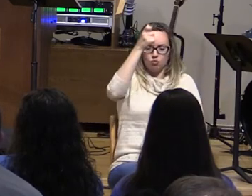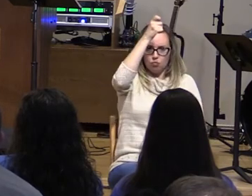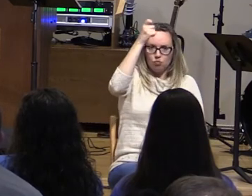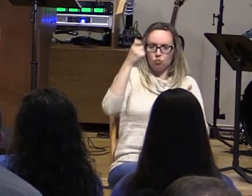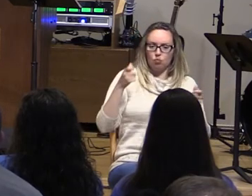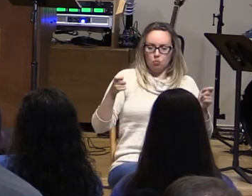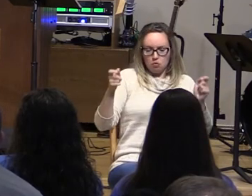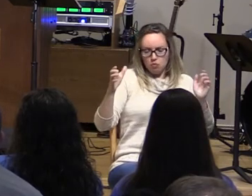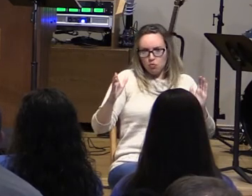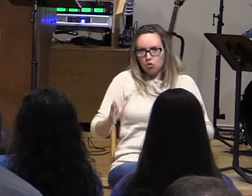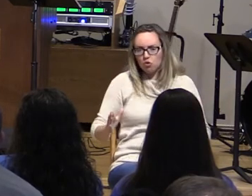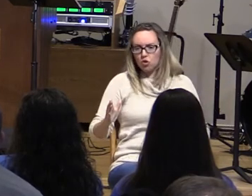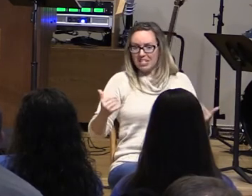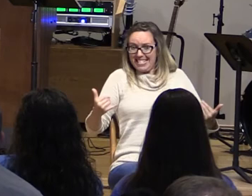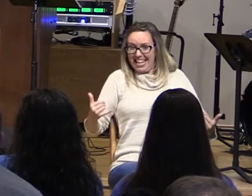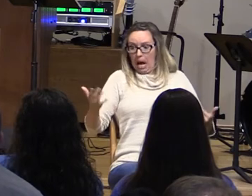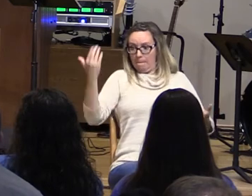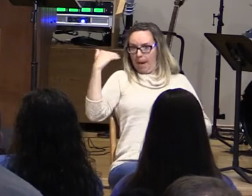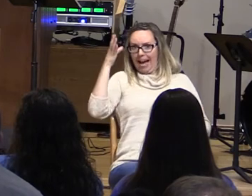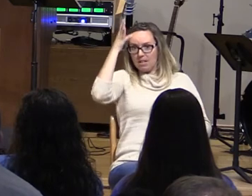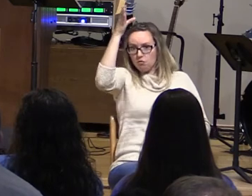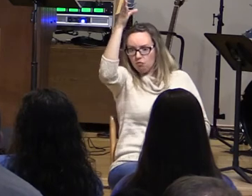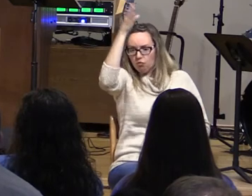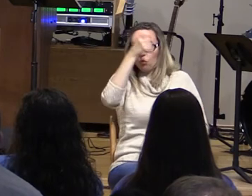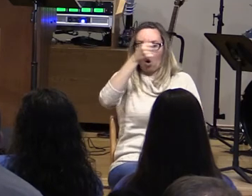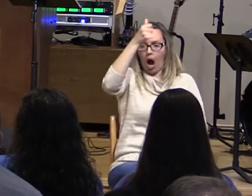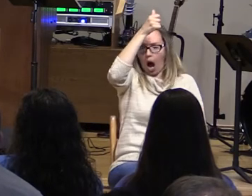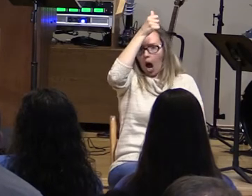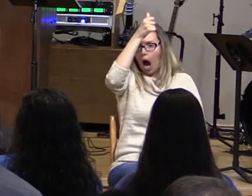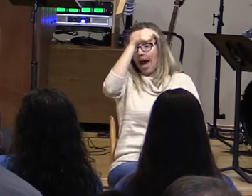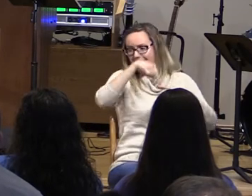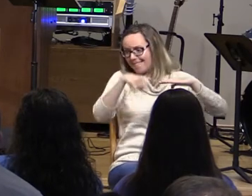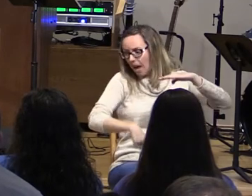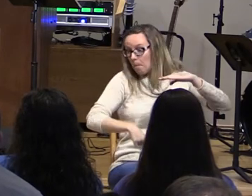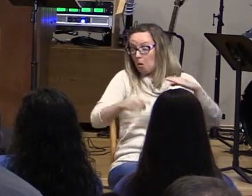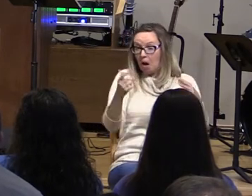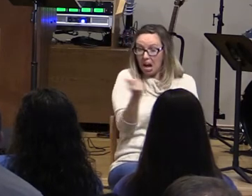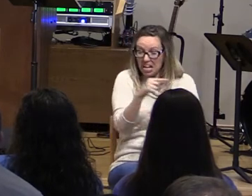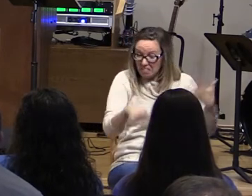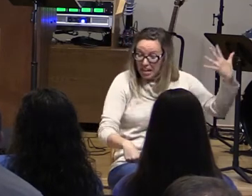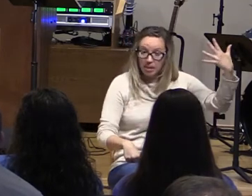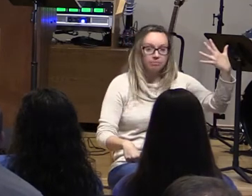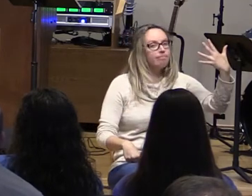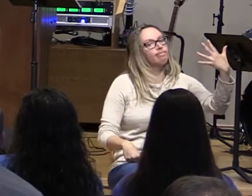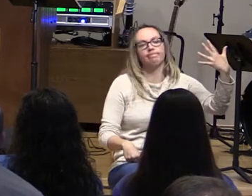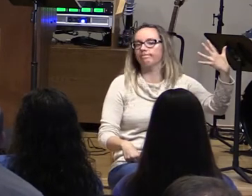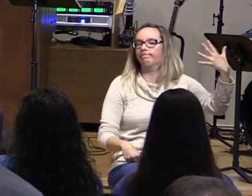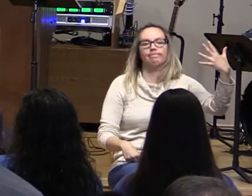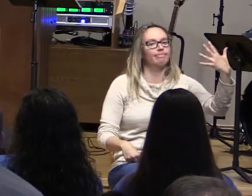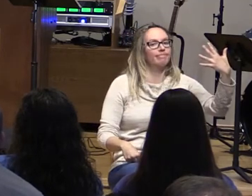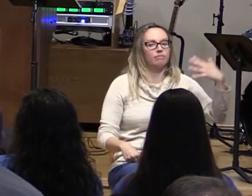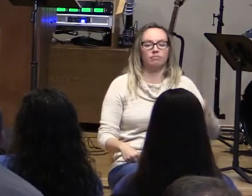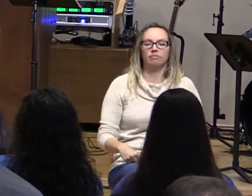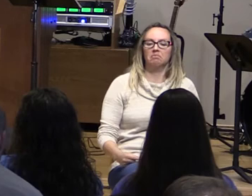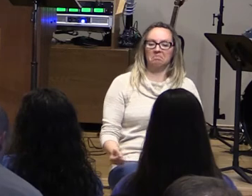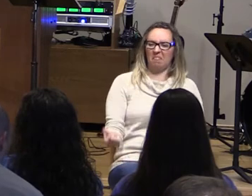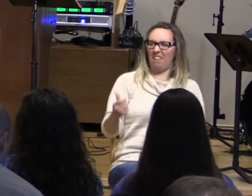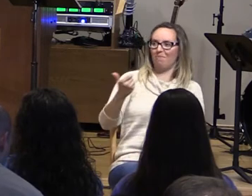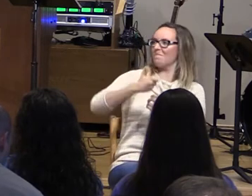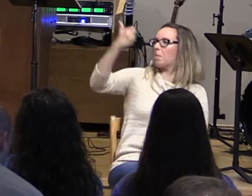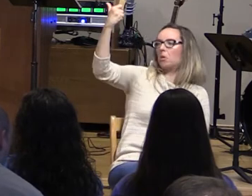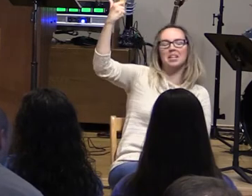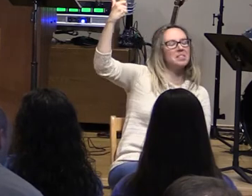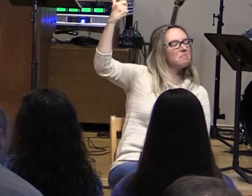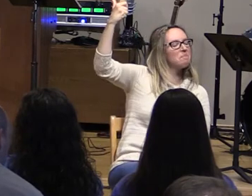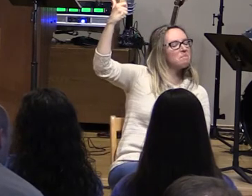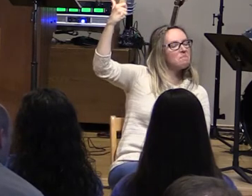things present, nor things to come, nor powers, nor height, nor depth, nor anything else in all creation will ever be able to separate us